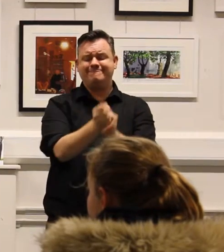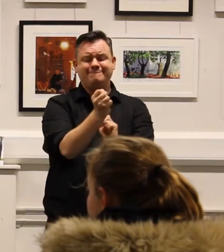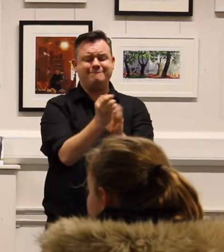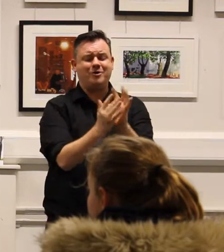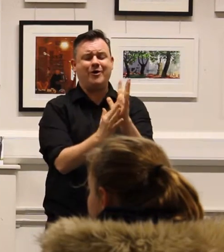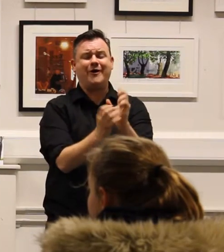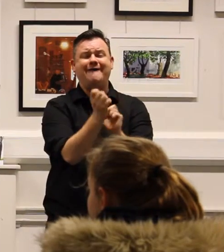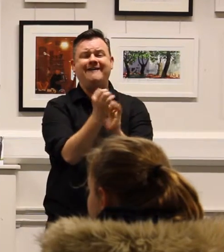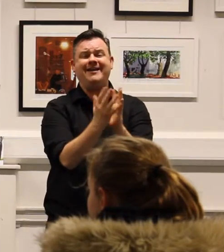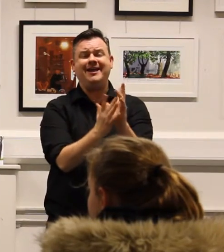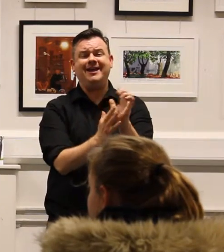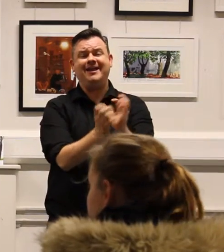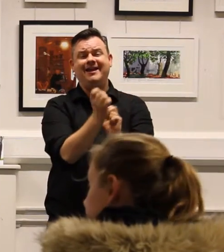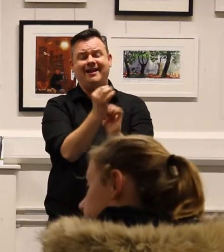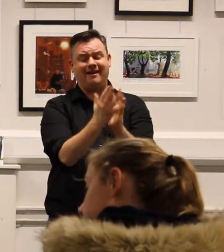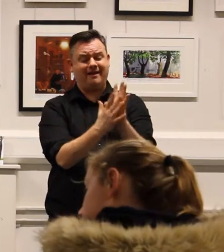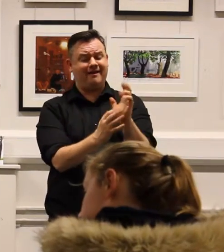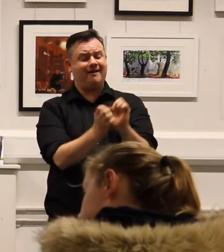fires